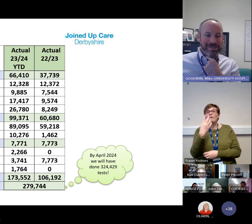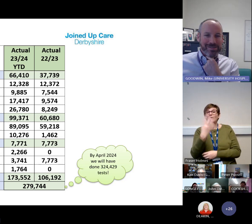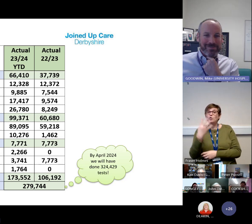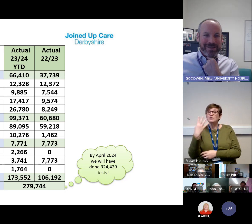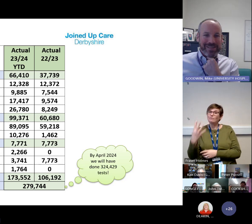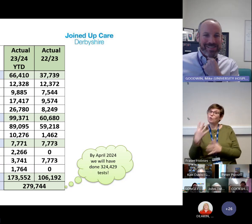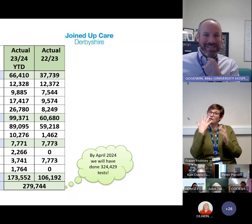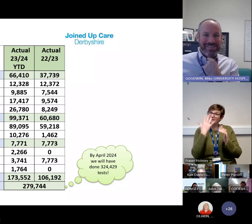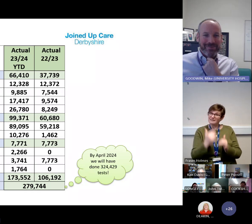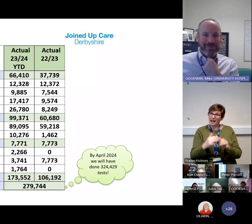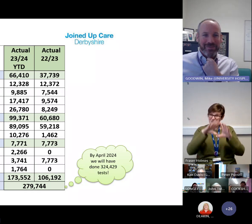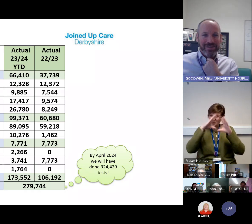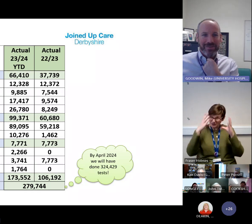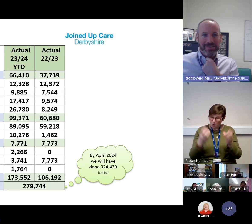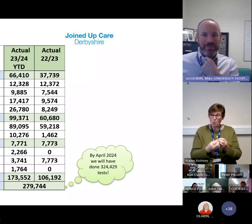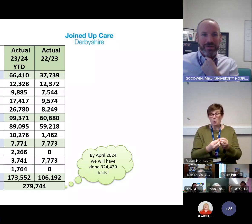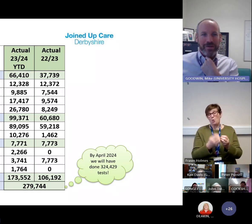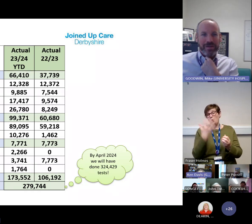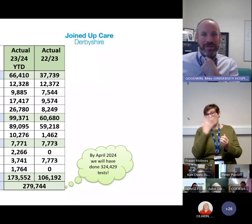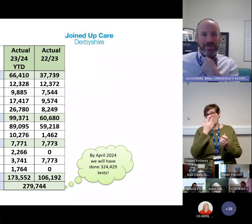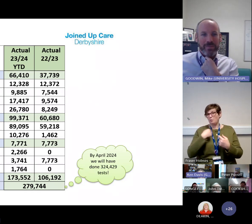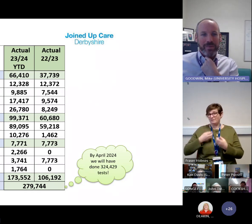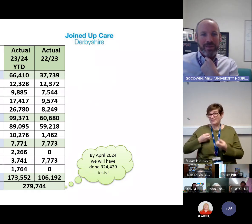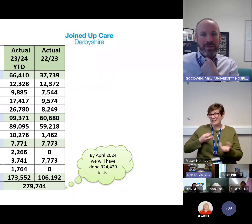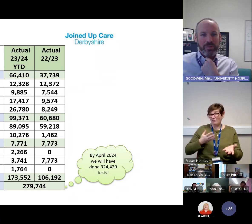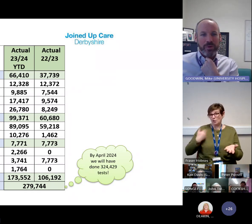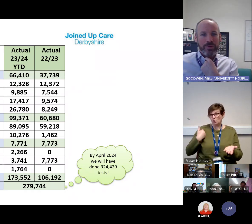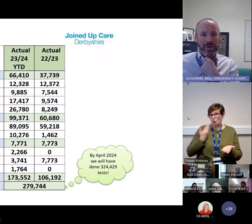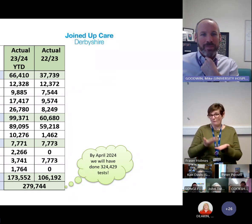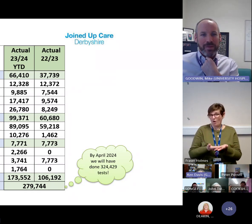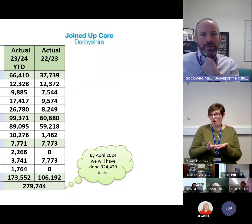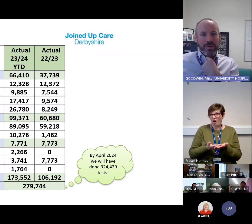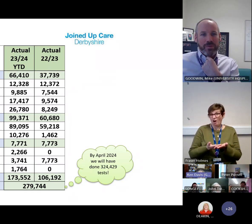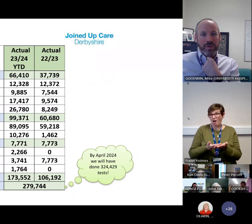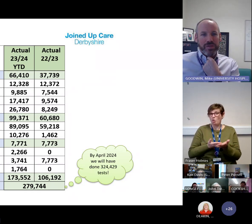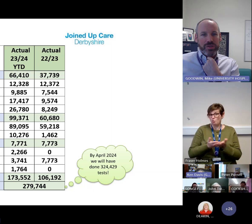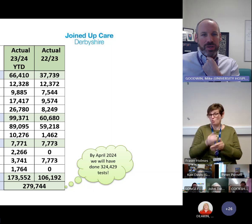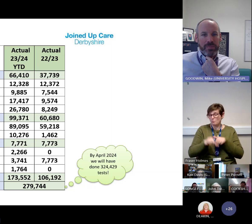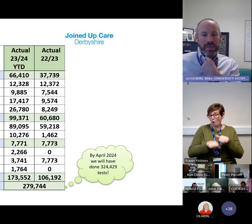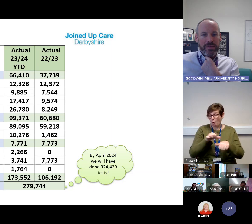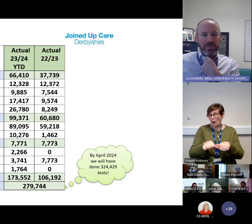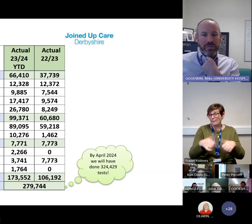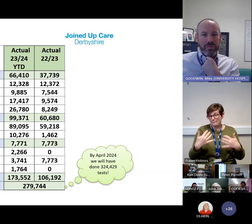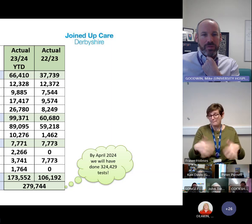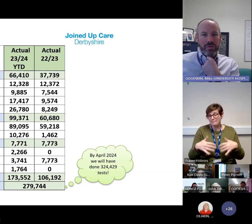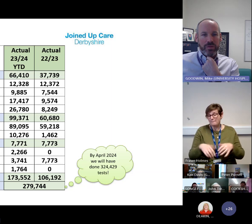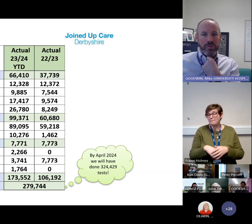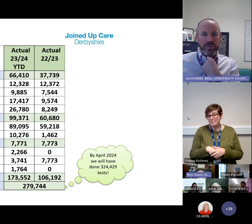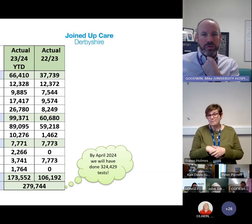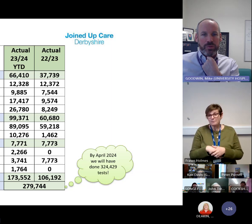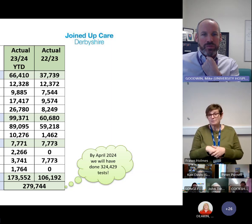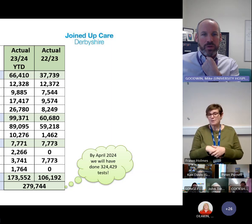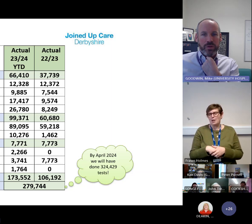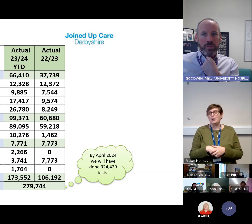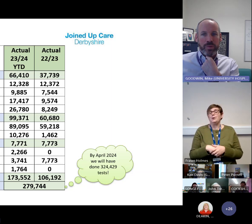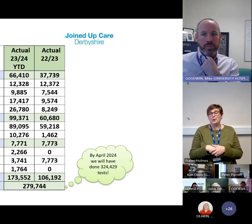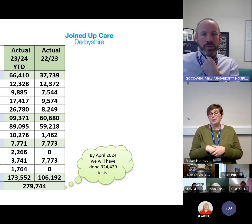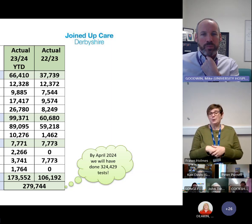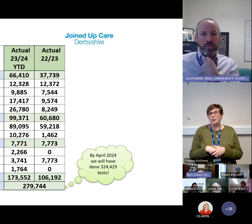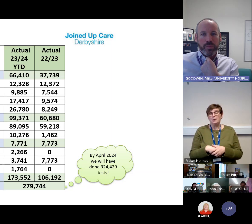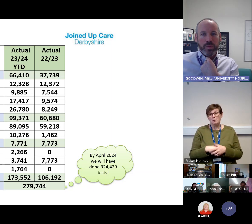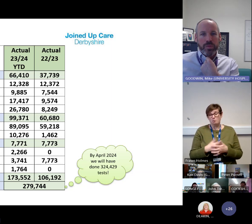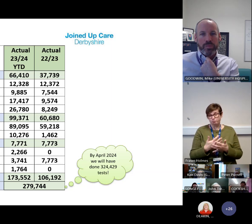279,744 tests, to be exact, that we've delivered so far in the program, which is huge